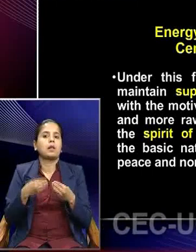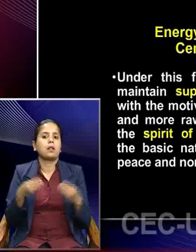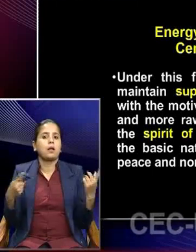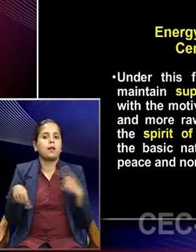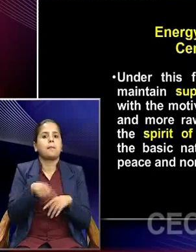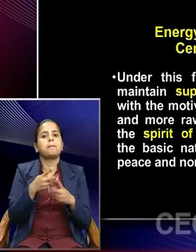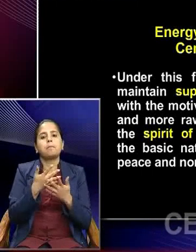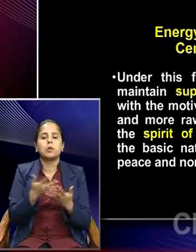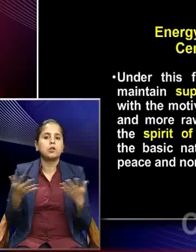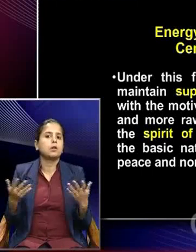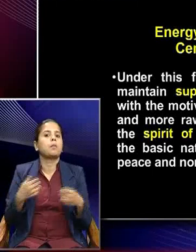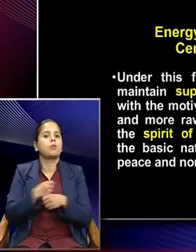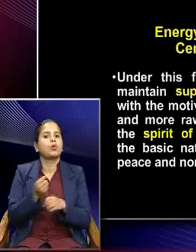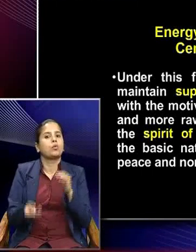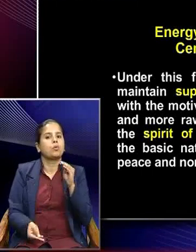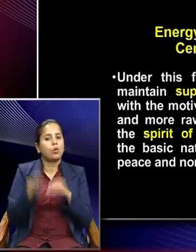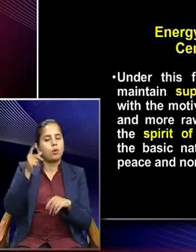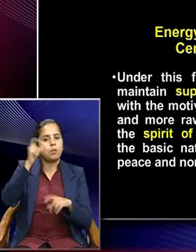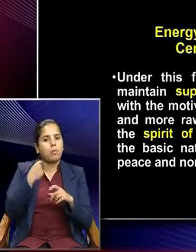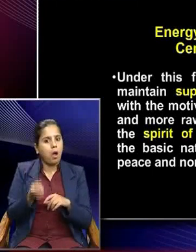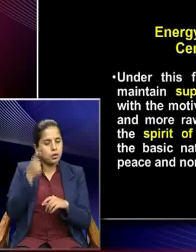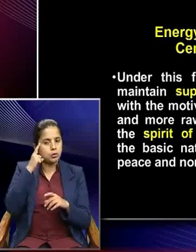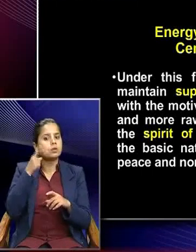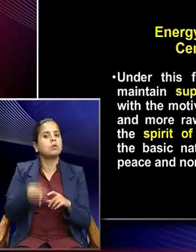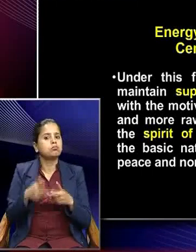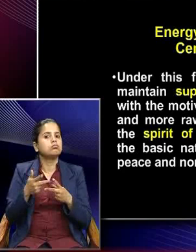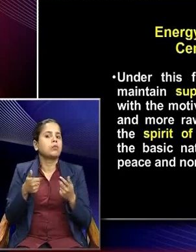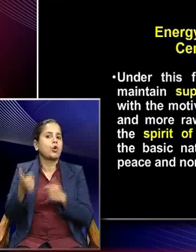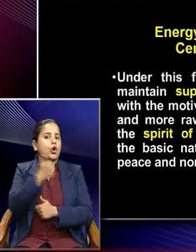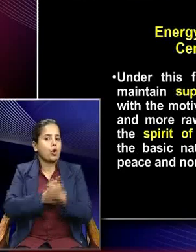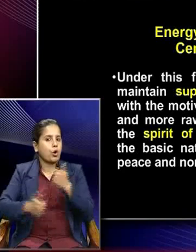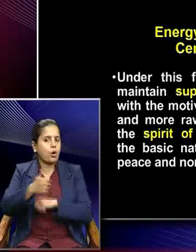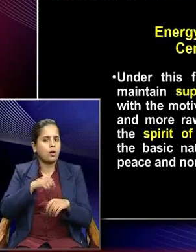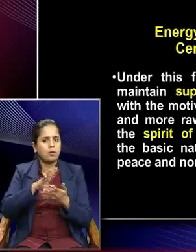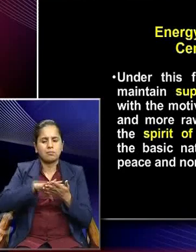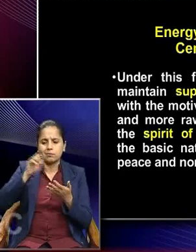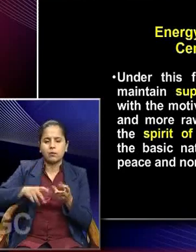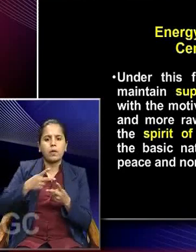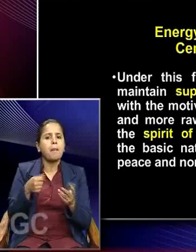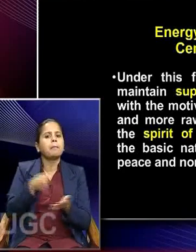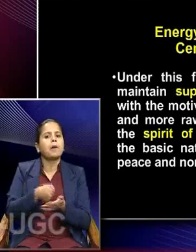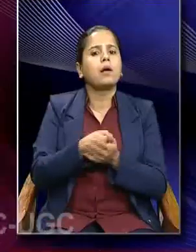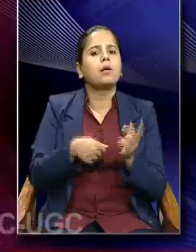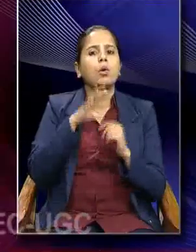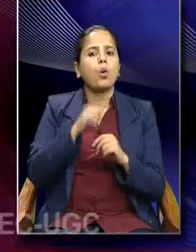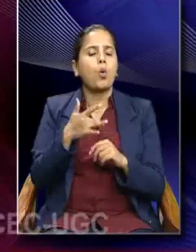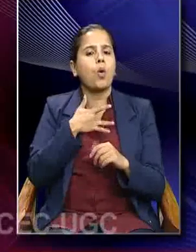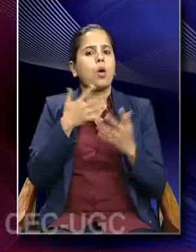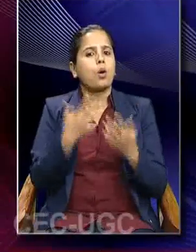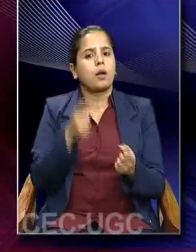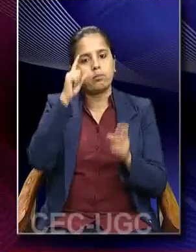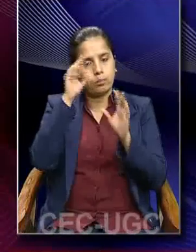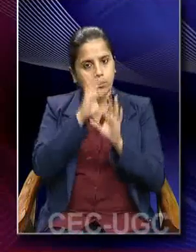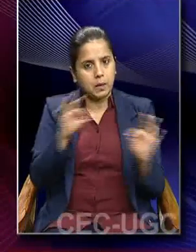produce more, inculcate the spirit of competition and destroying the basic nature of mankind, that is peace